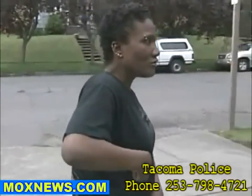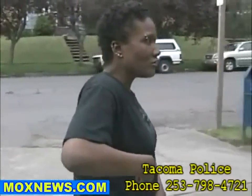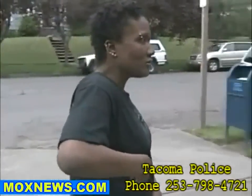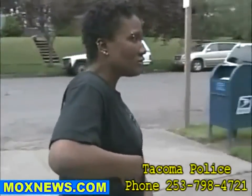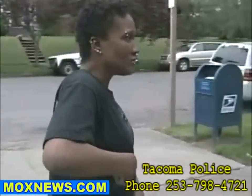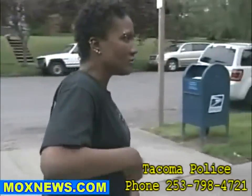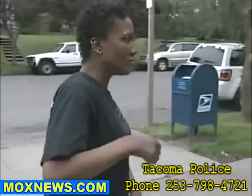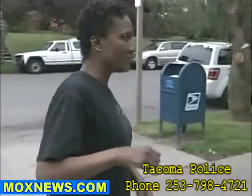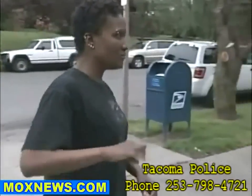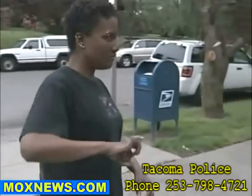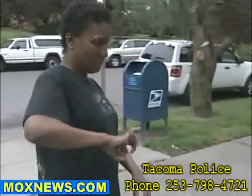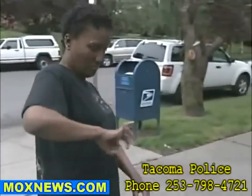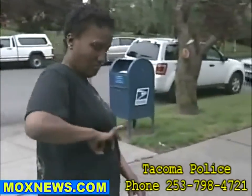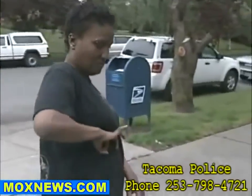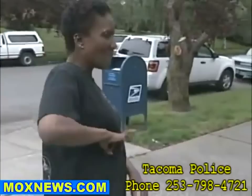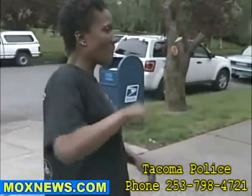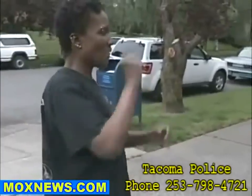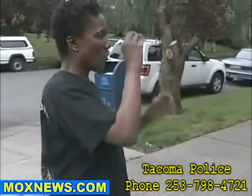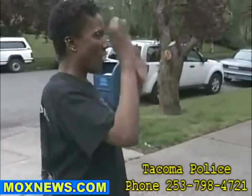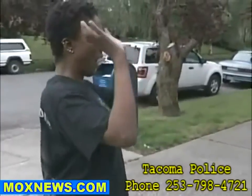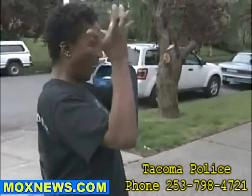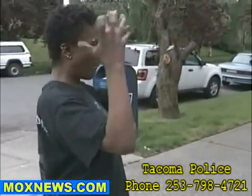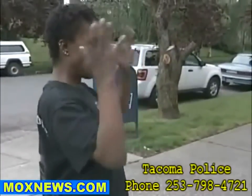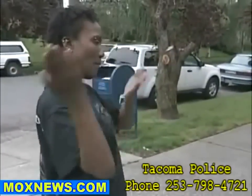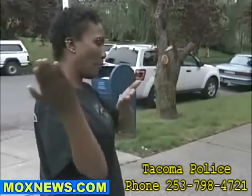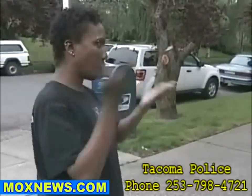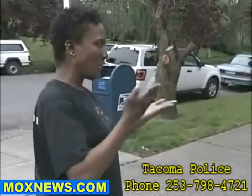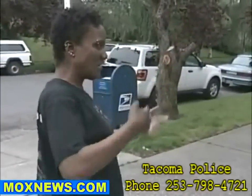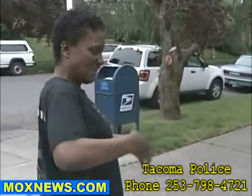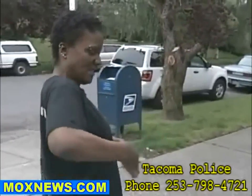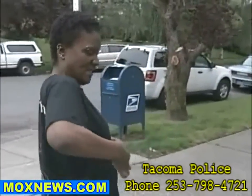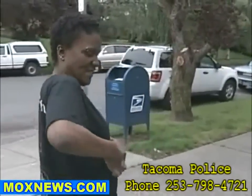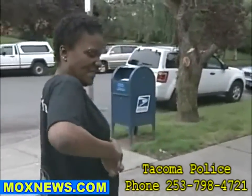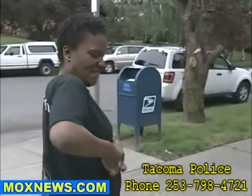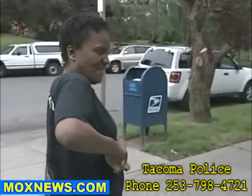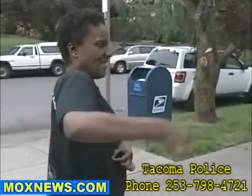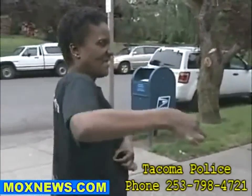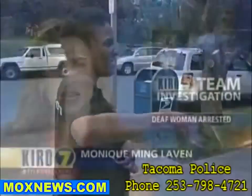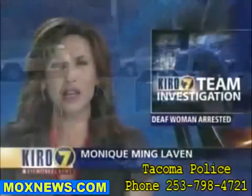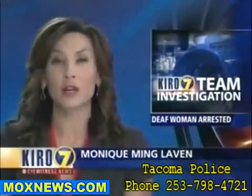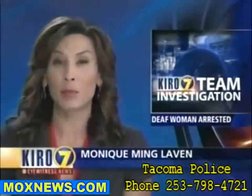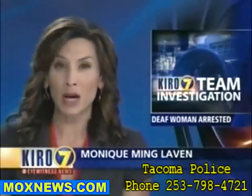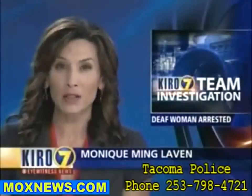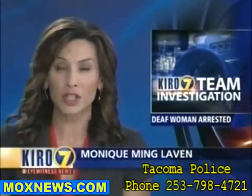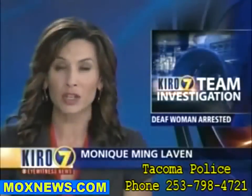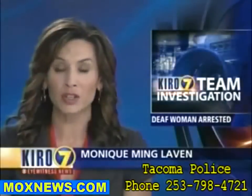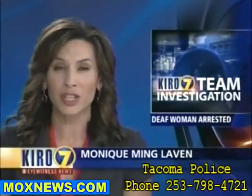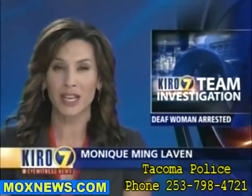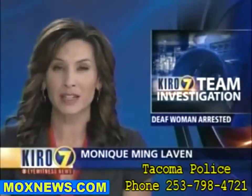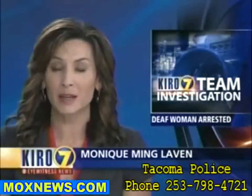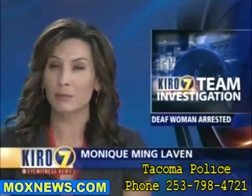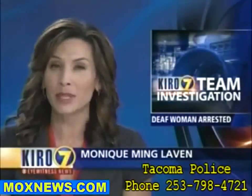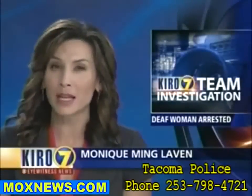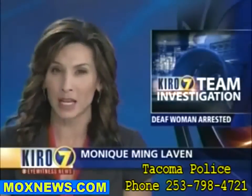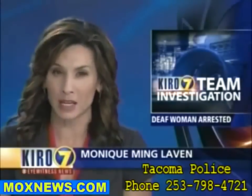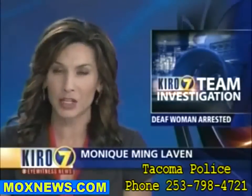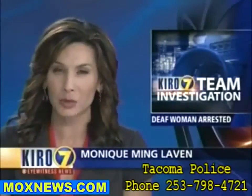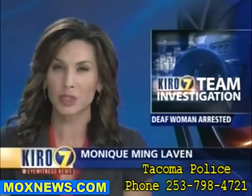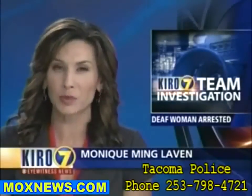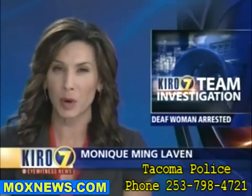and handcuff a deaf woman after she called 911 for help. Now, instead of getting an apology, she ended up bloody. She was